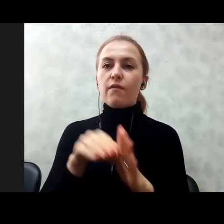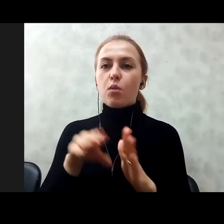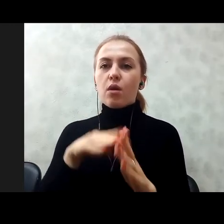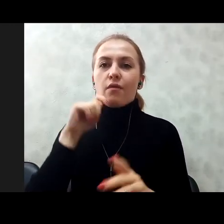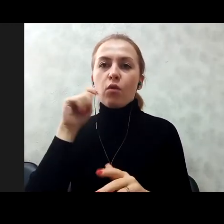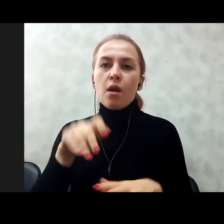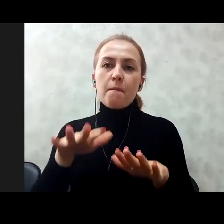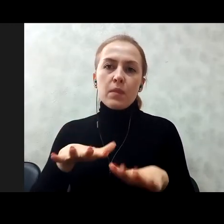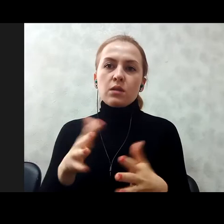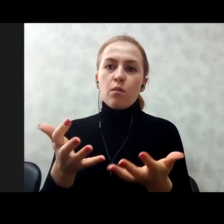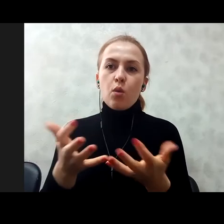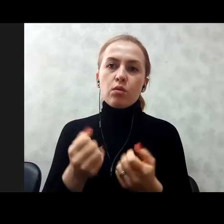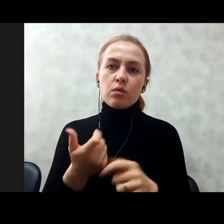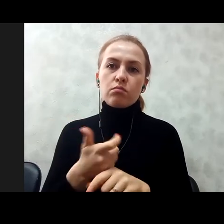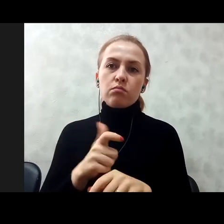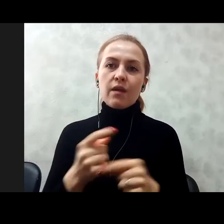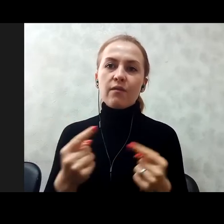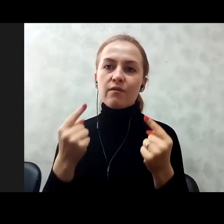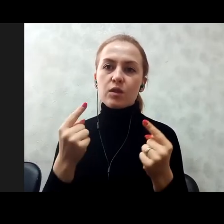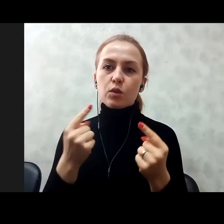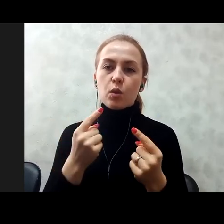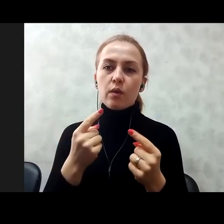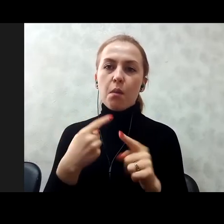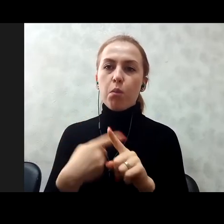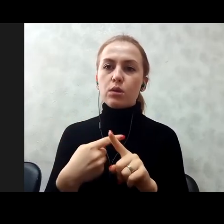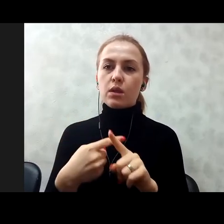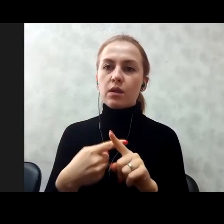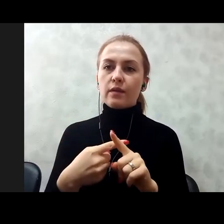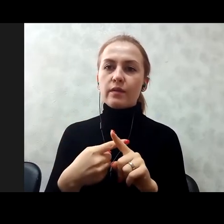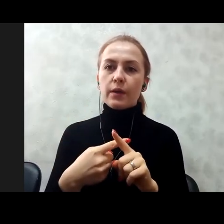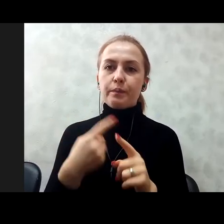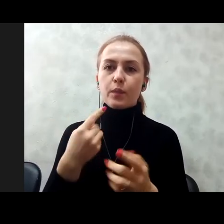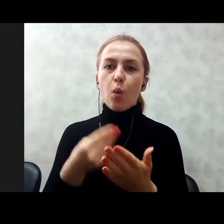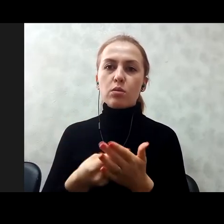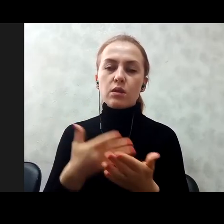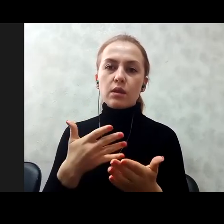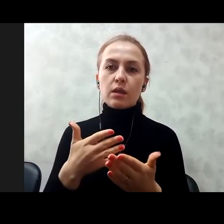those difficulties, the elections were